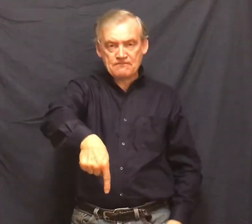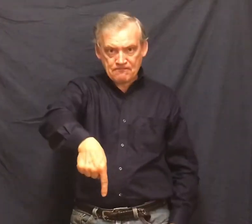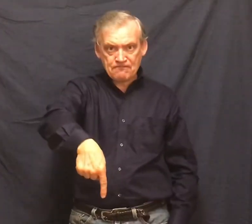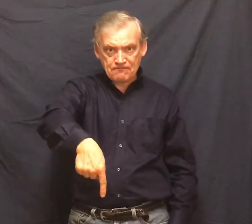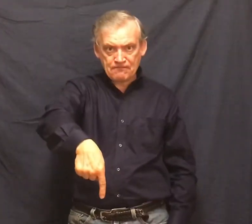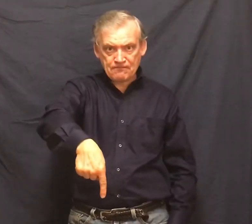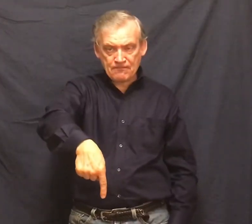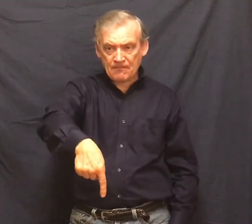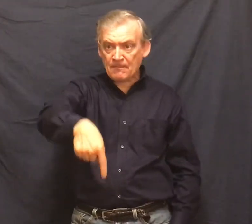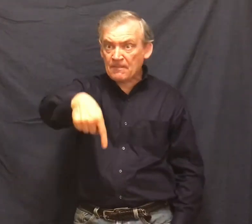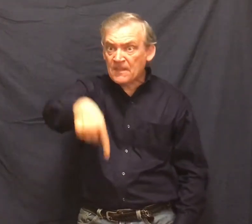Right there. Read that.